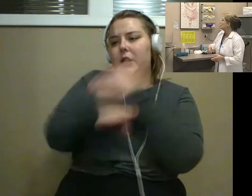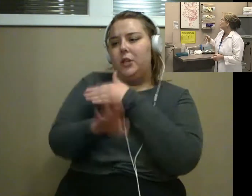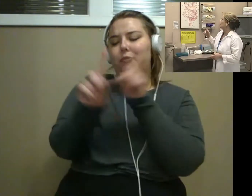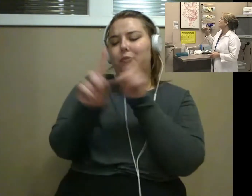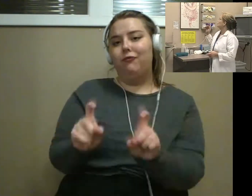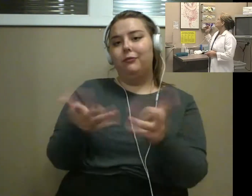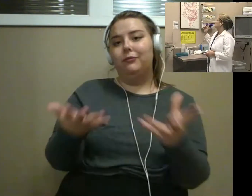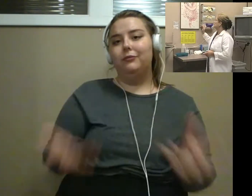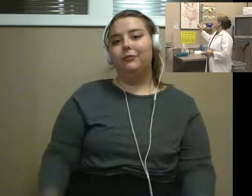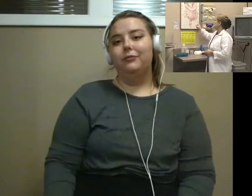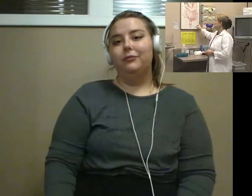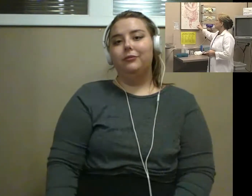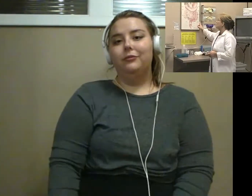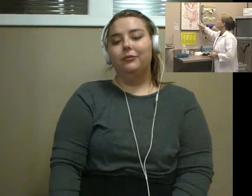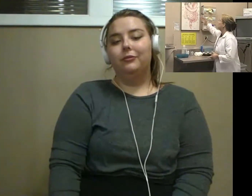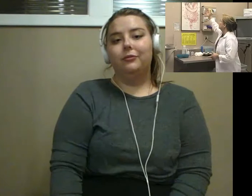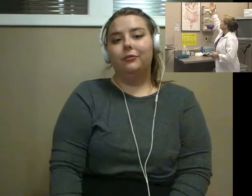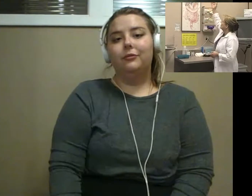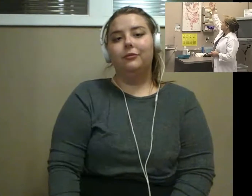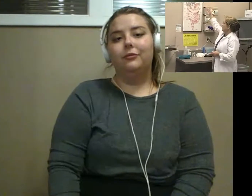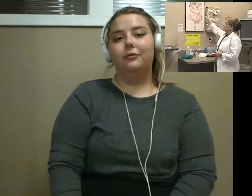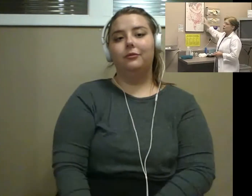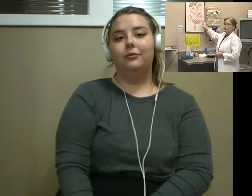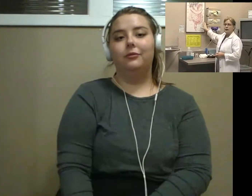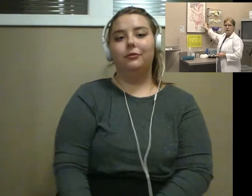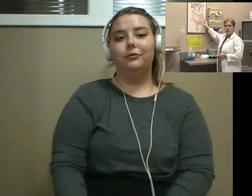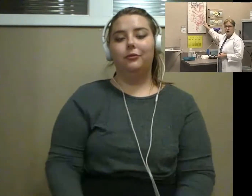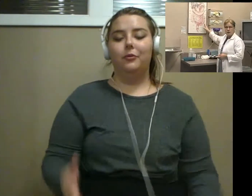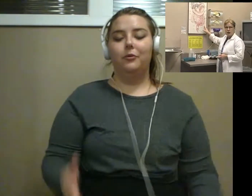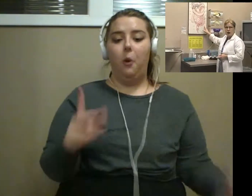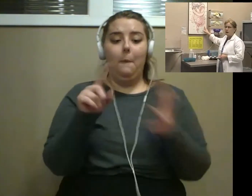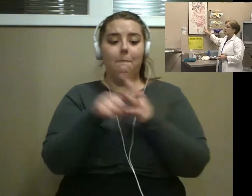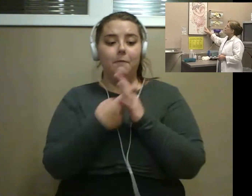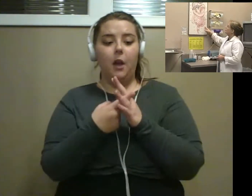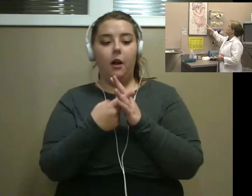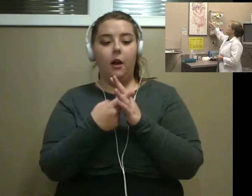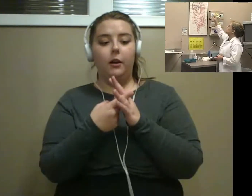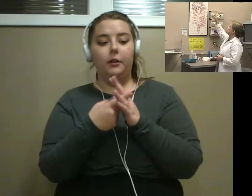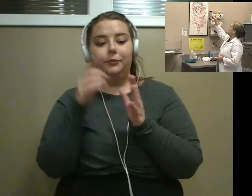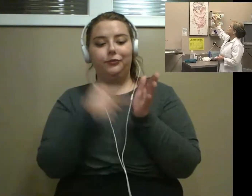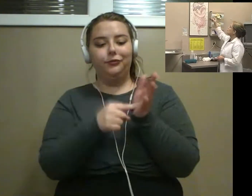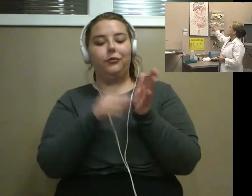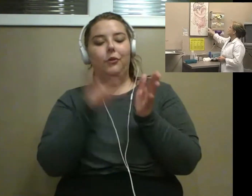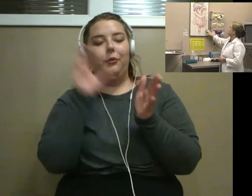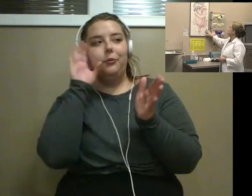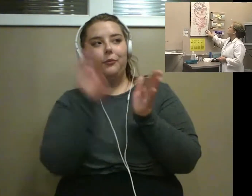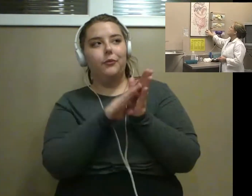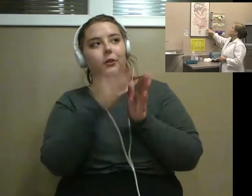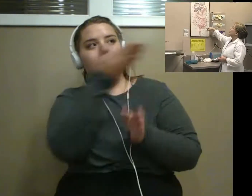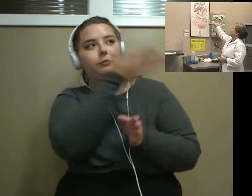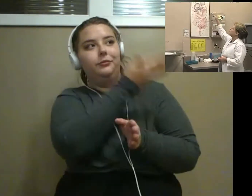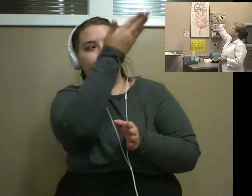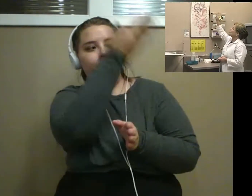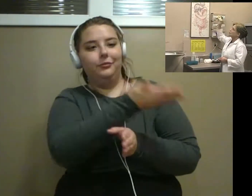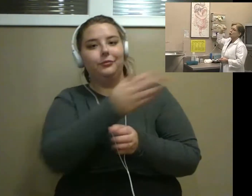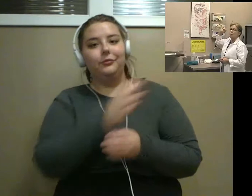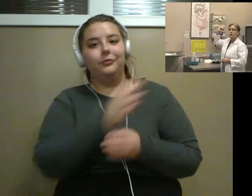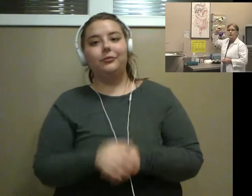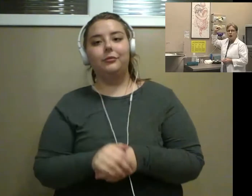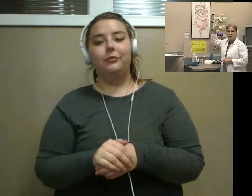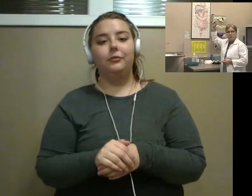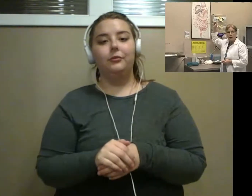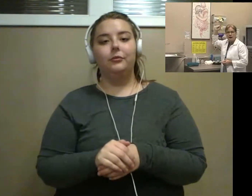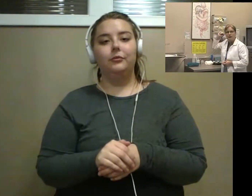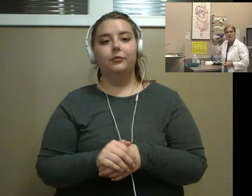going to start with, I want to show you a small diagram. Actually, it's to scale of the digestive tract. And we're going to start